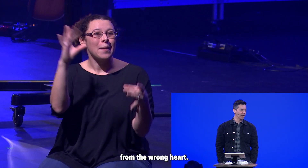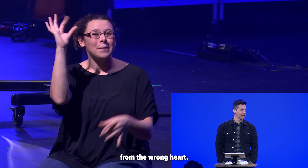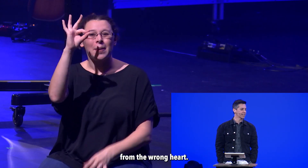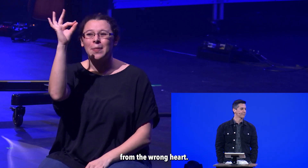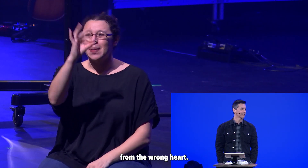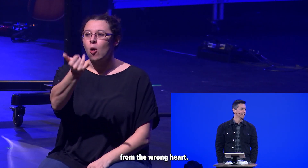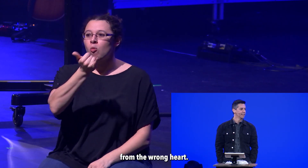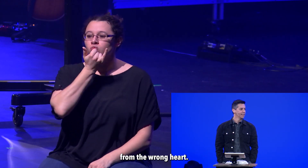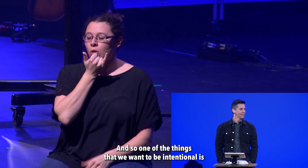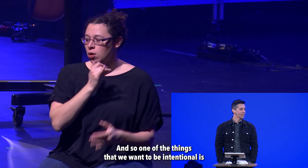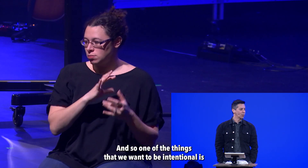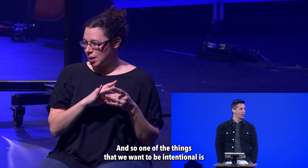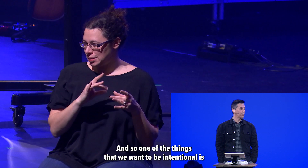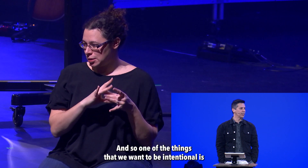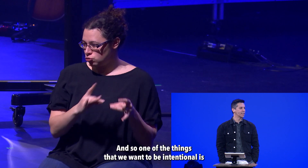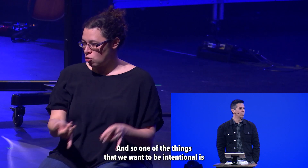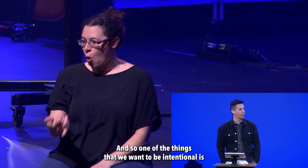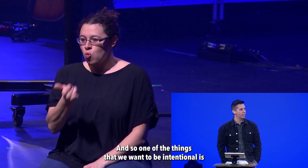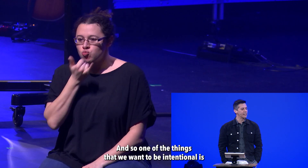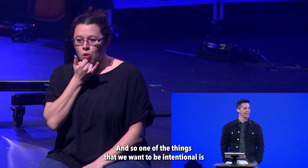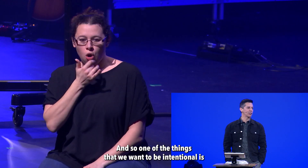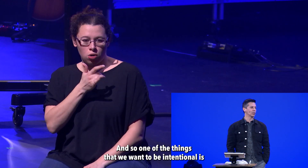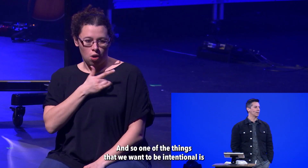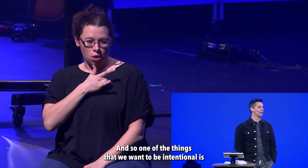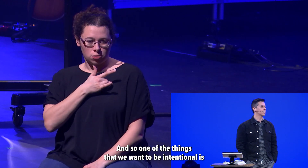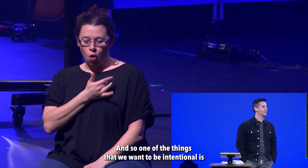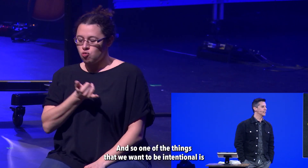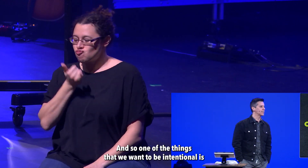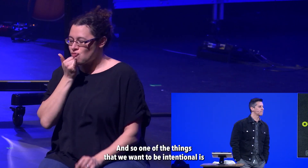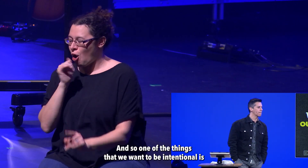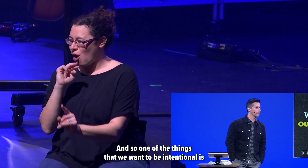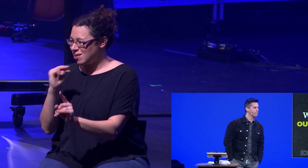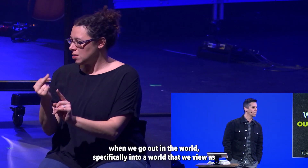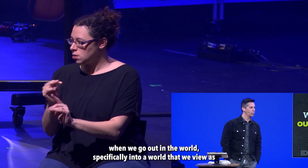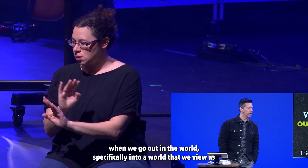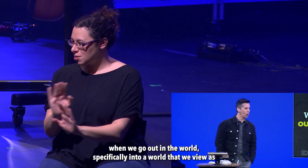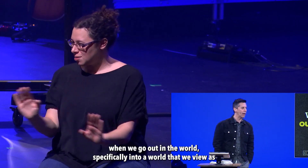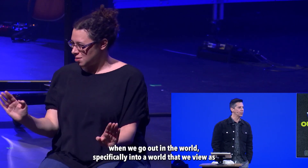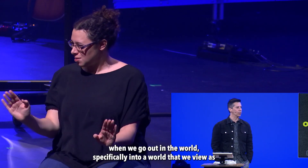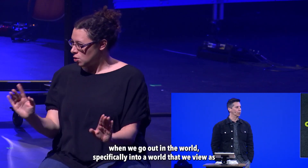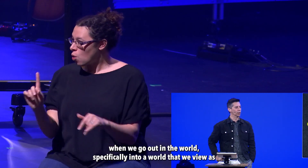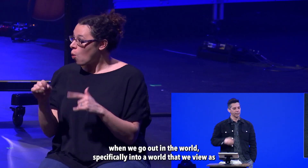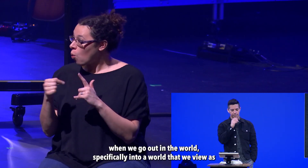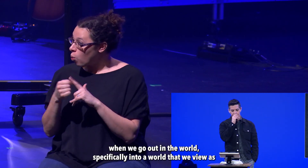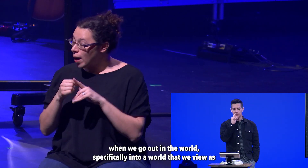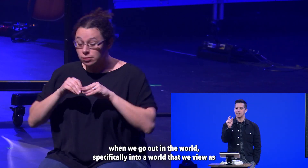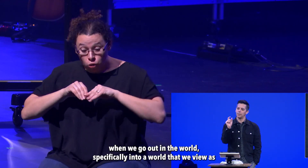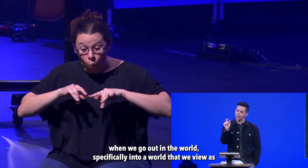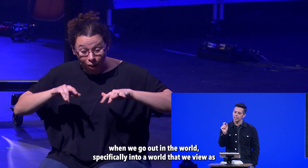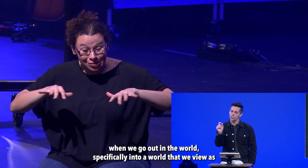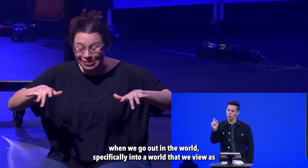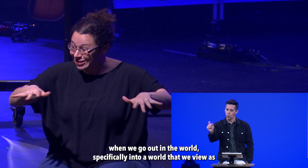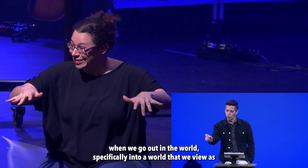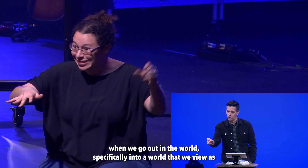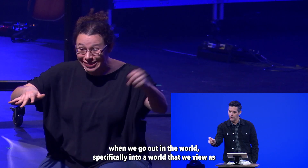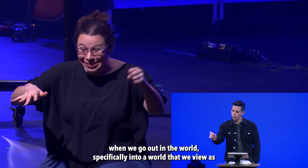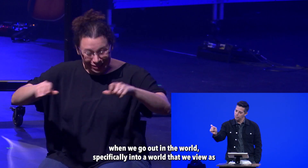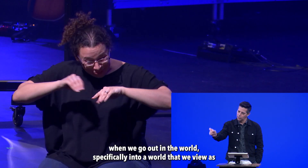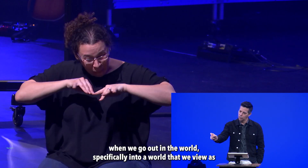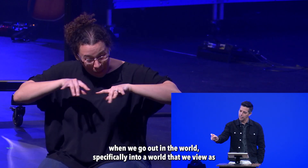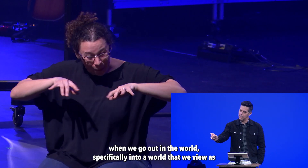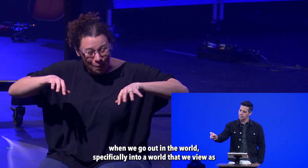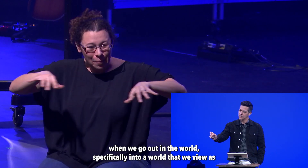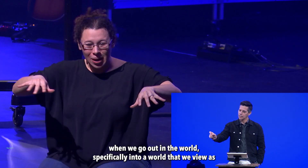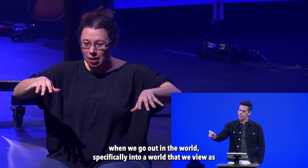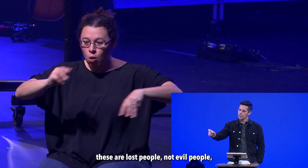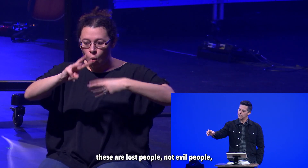wrong heart. And so one of the things that we want to be intentional about is when we go out in the world, specifically into a world that we